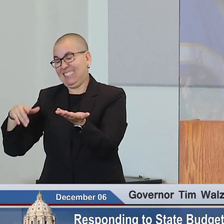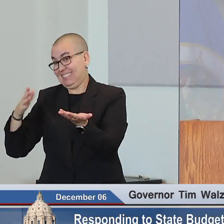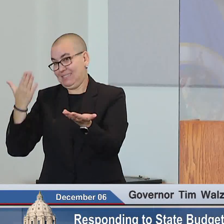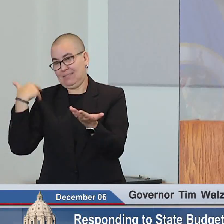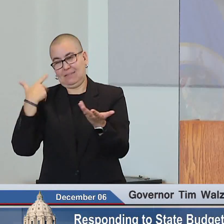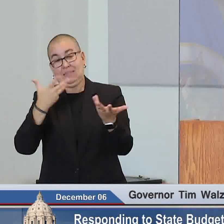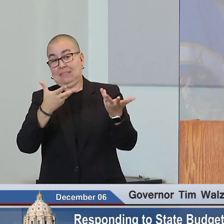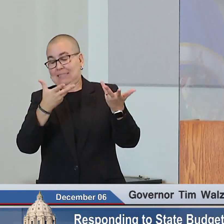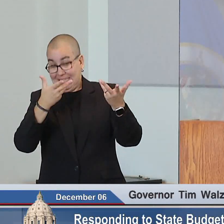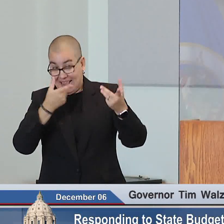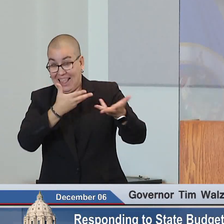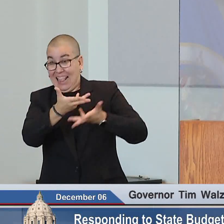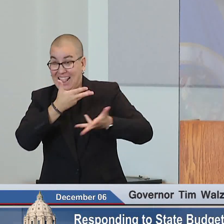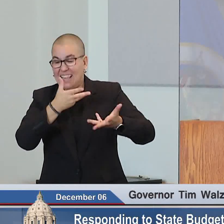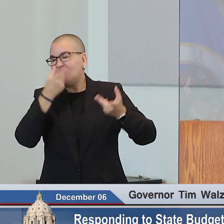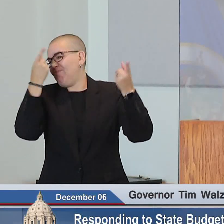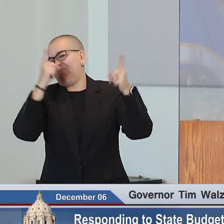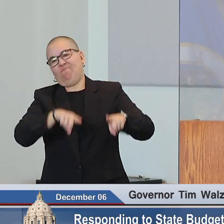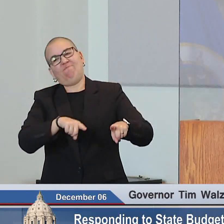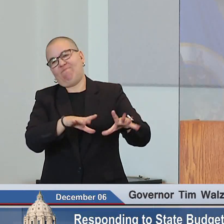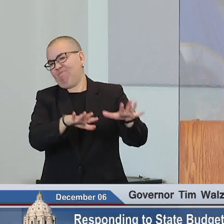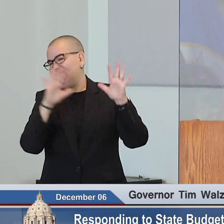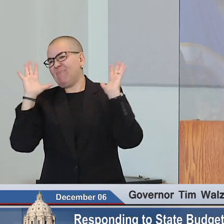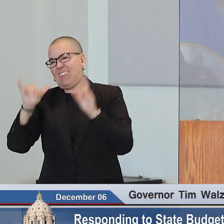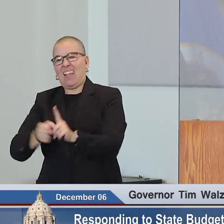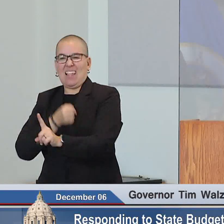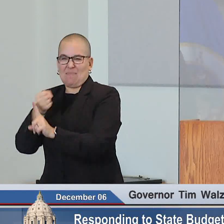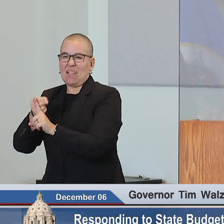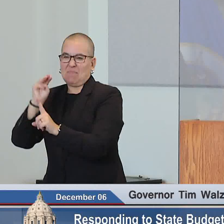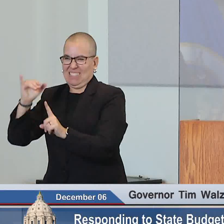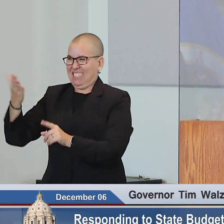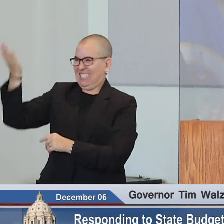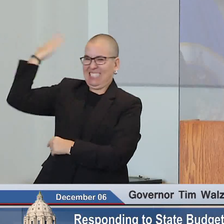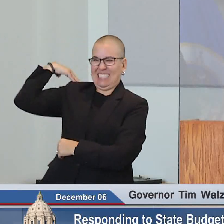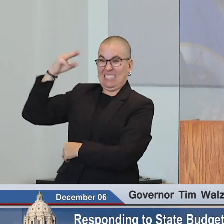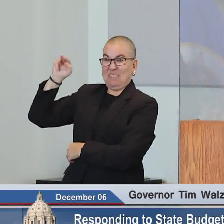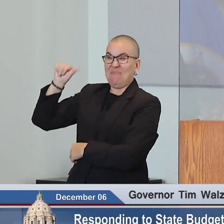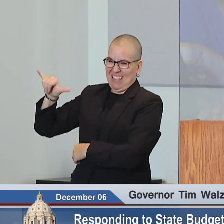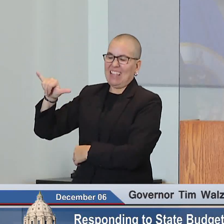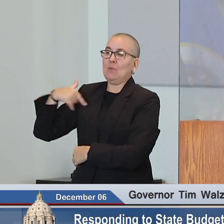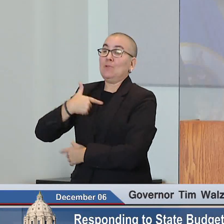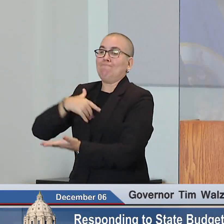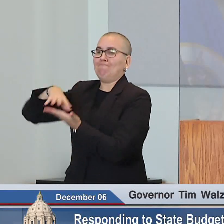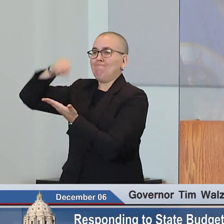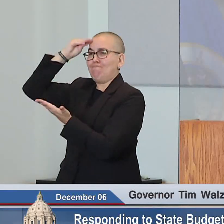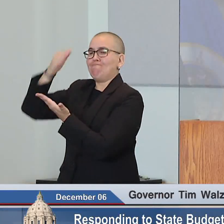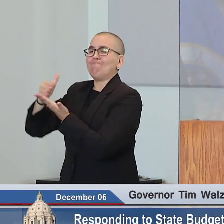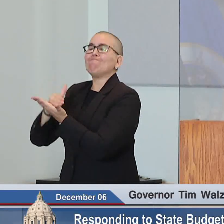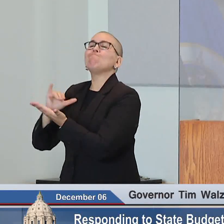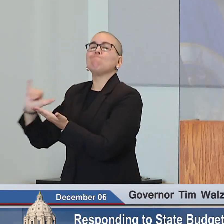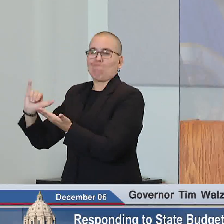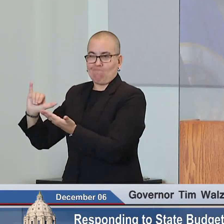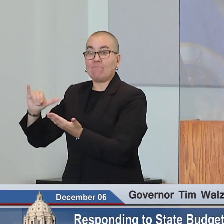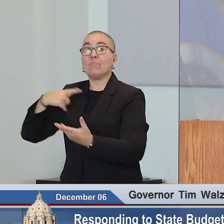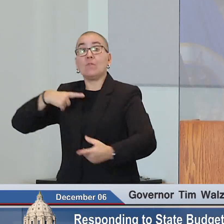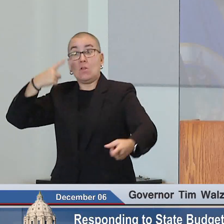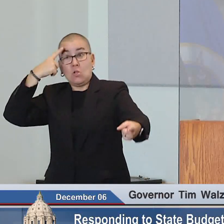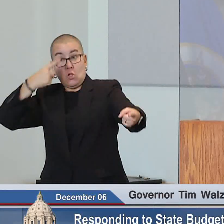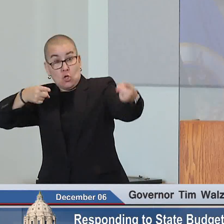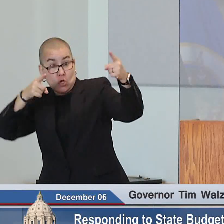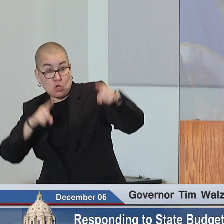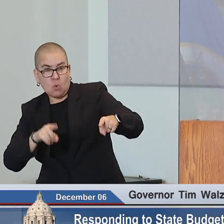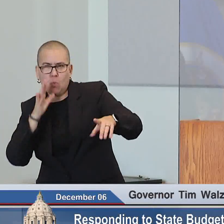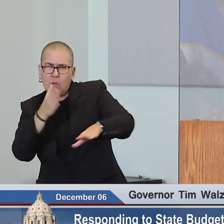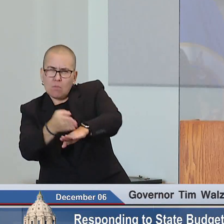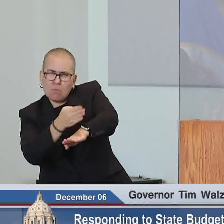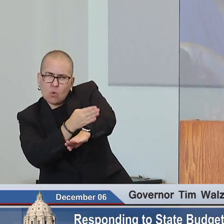Minnesotans' lives in May. I hope the lesson that we all take from that is when we reach a compromise deal that improves Minnesotans' life, my